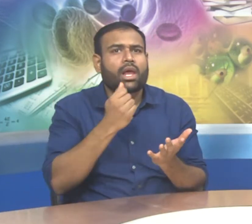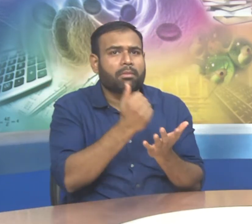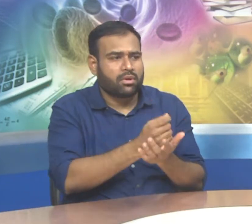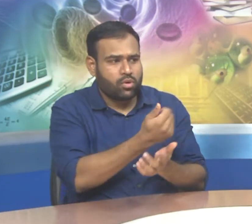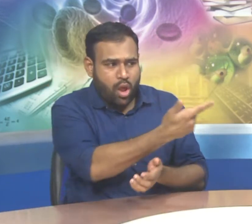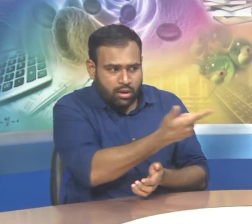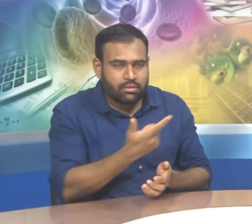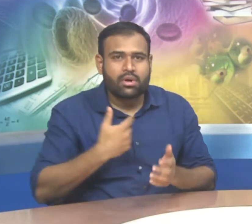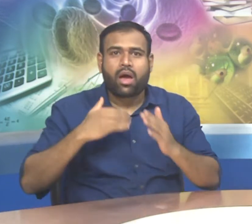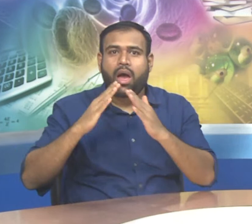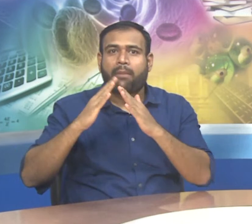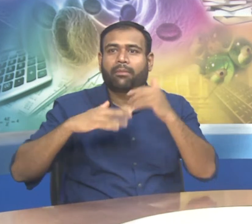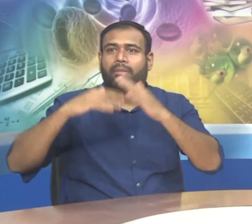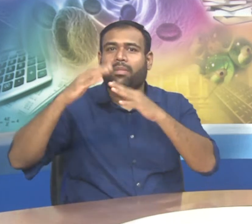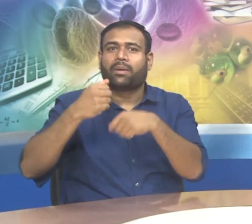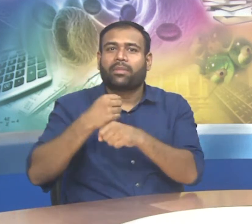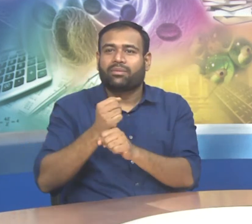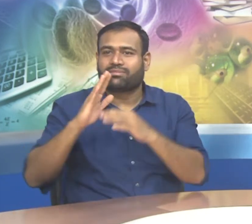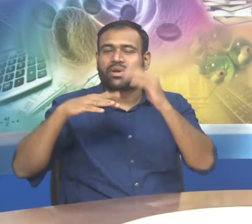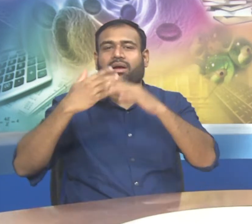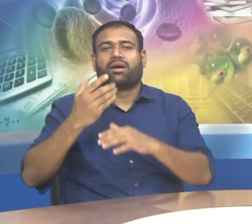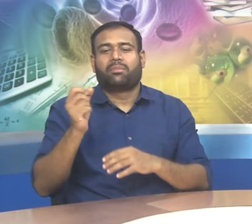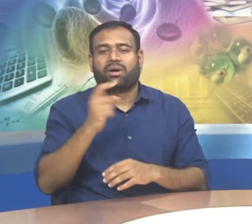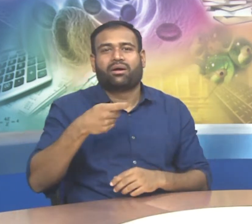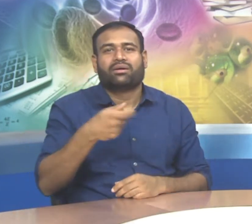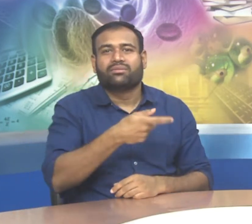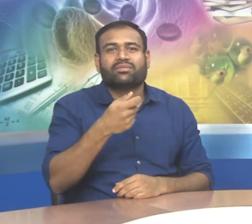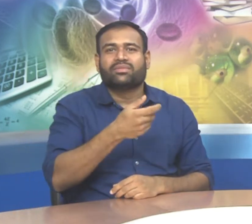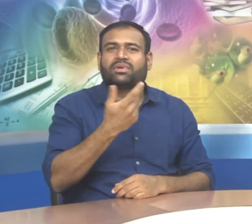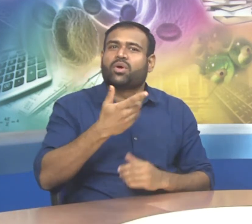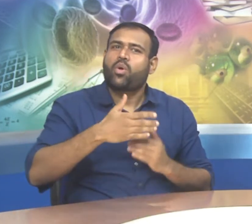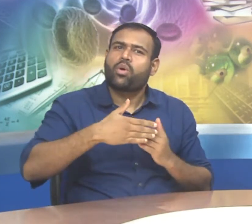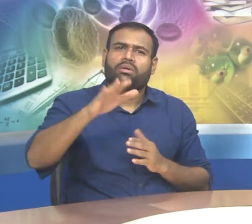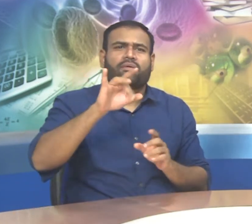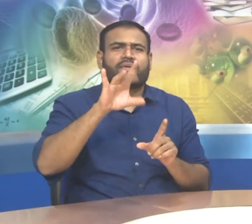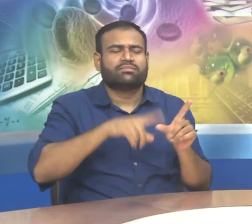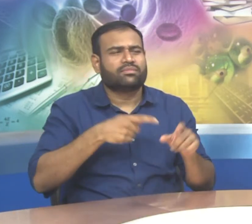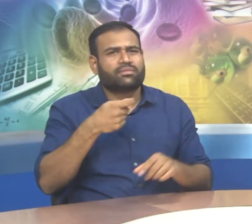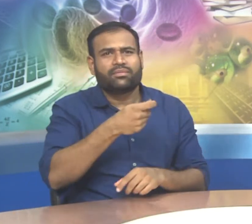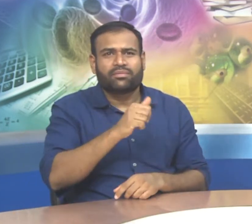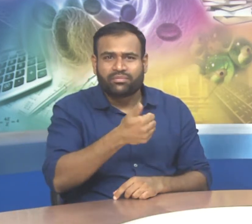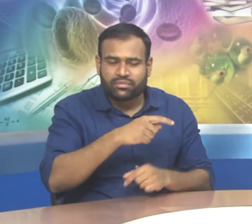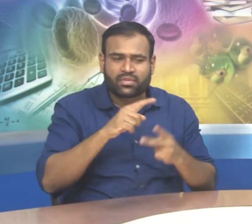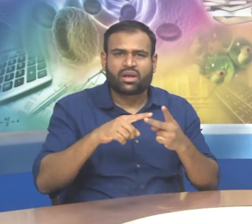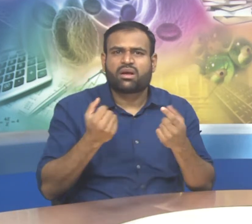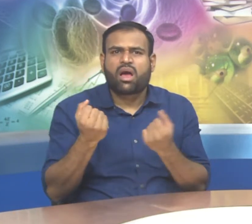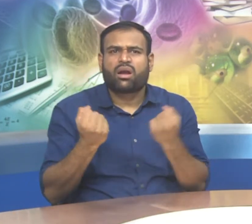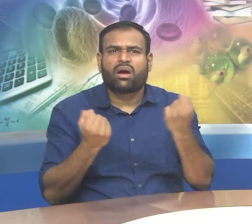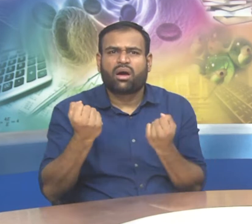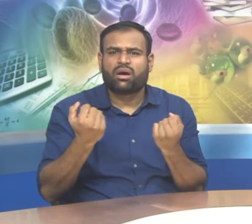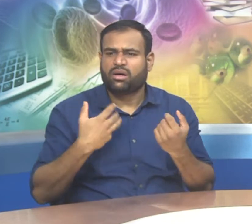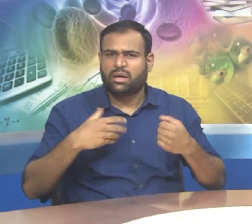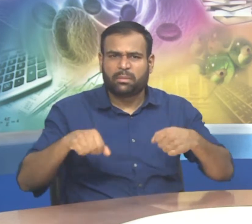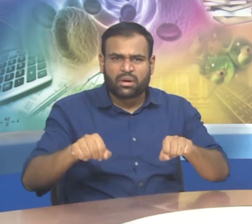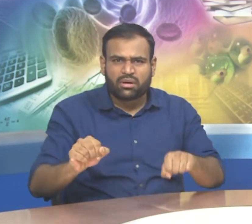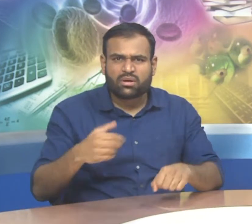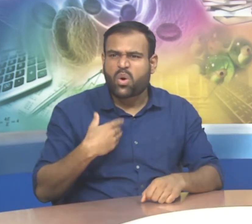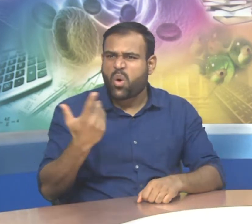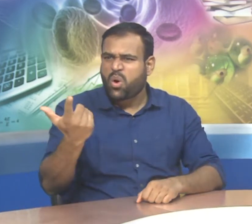general by providing loans for purchase of consumer durable goods,